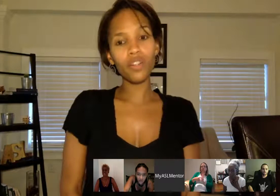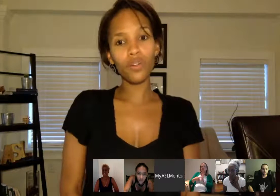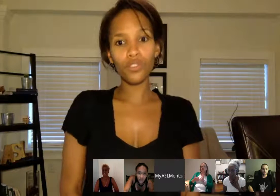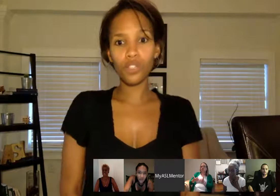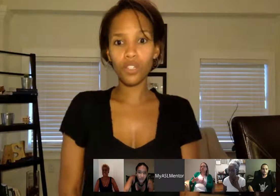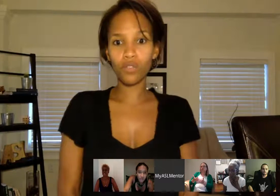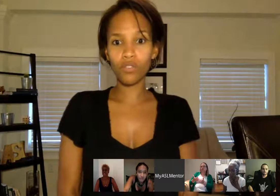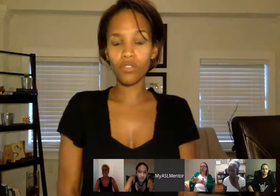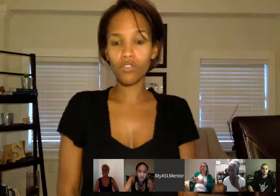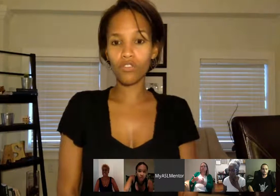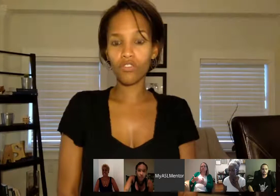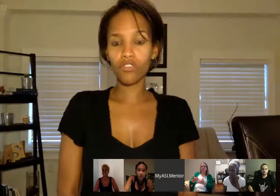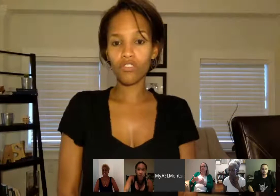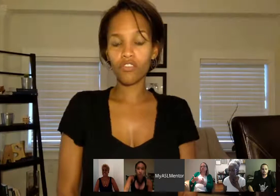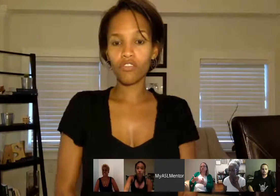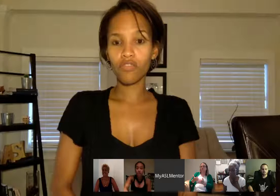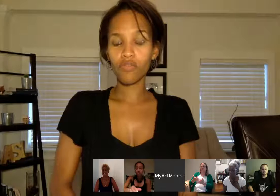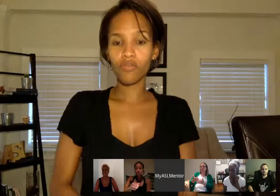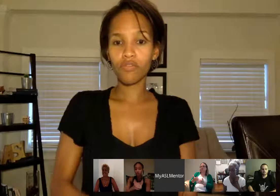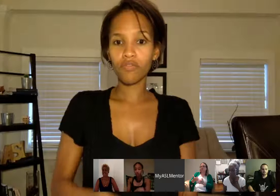One of the cornerstones.